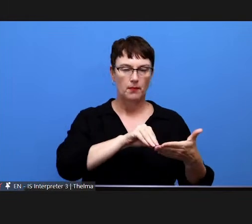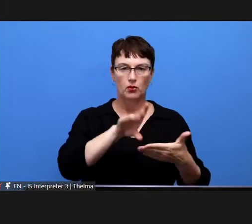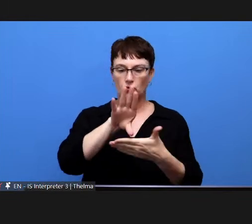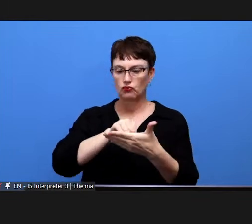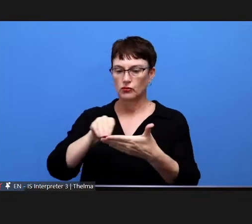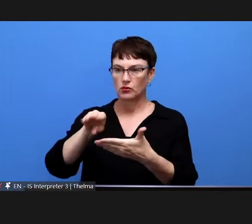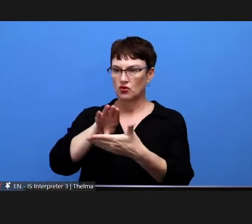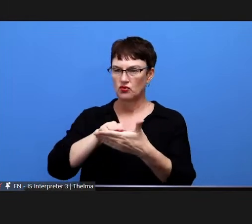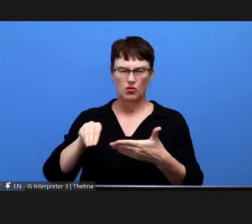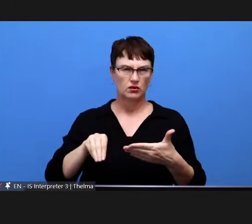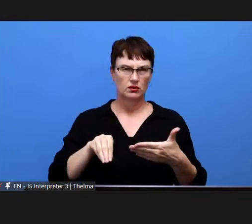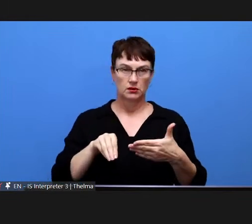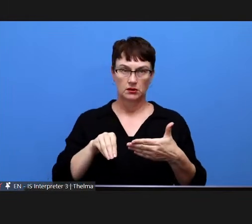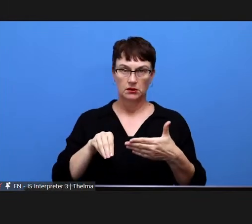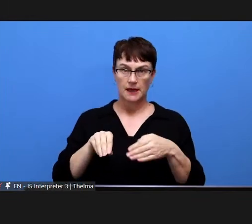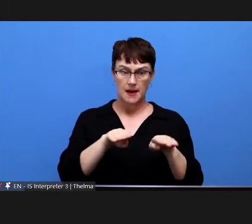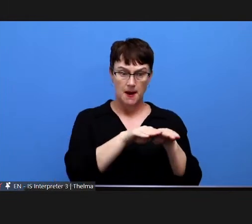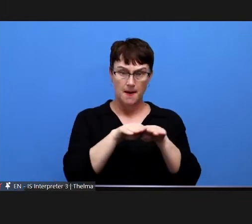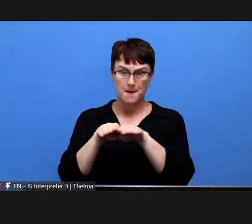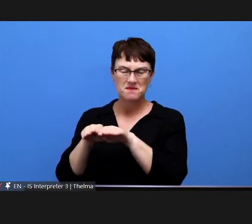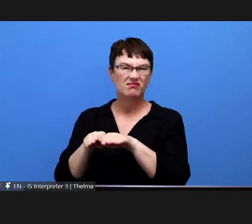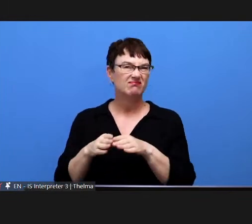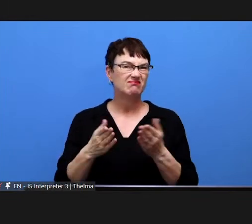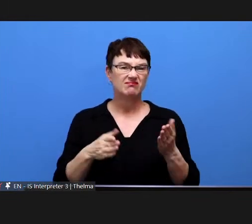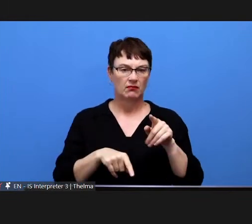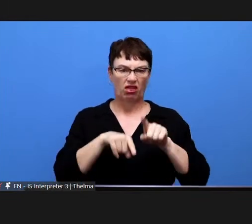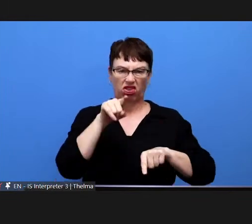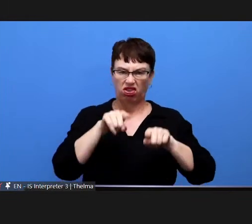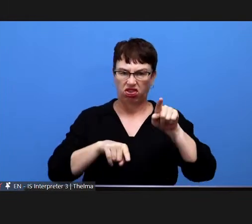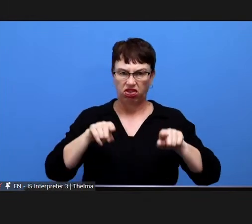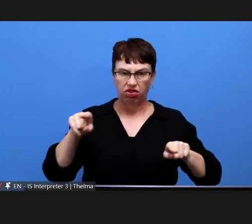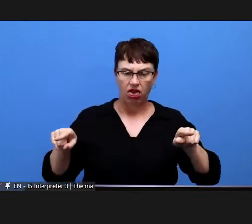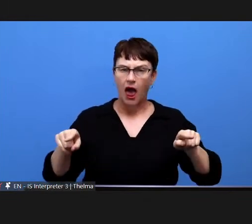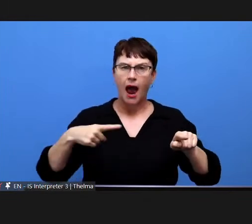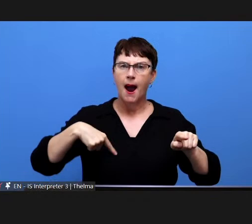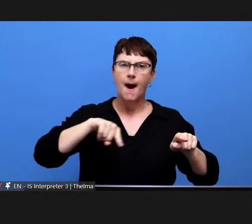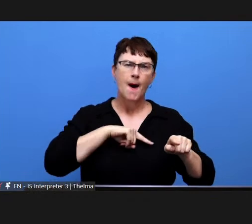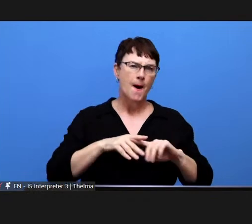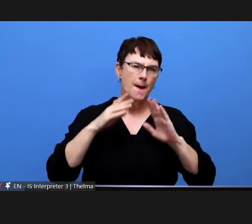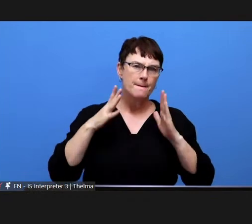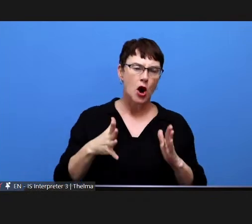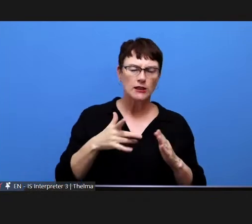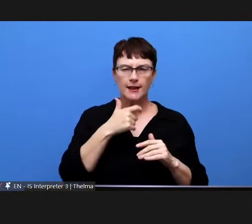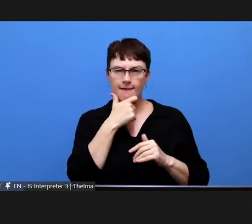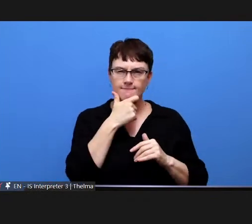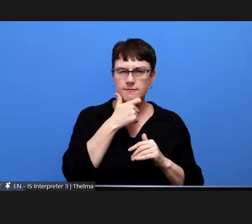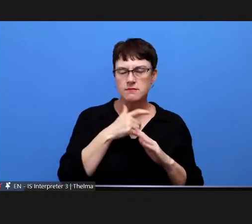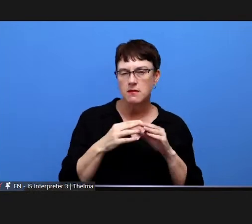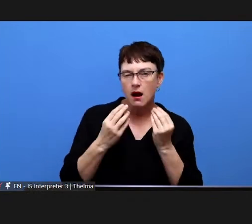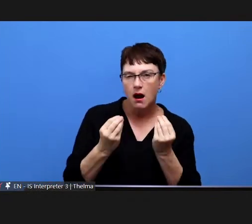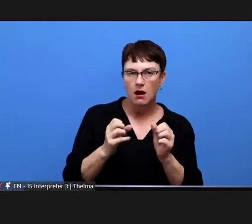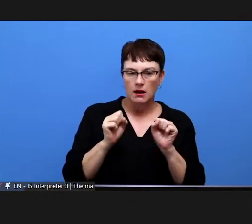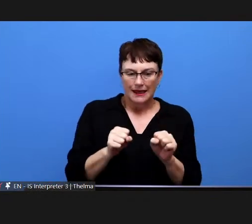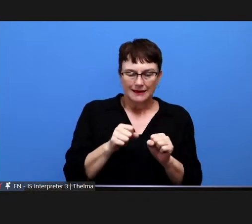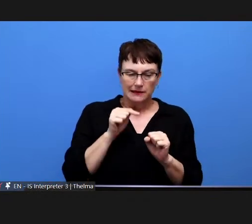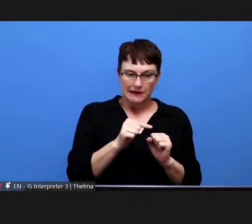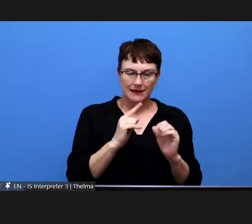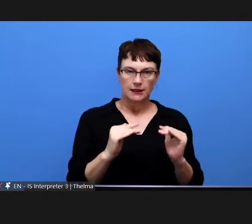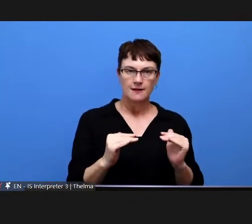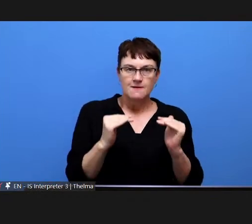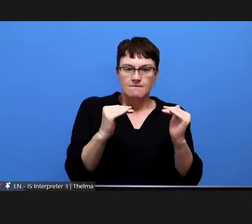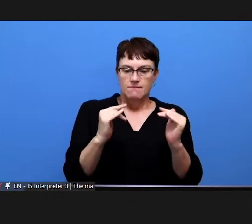And this will provide a better approach in comparing data and ensuring that there's